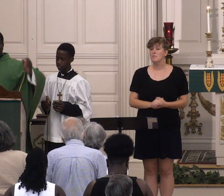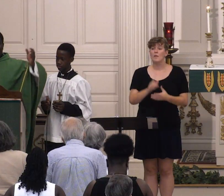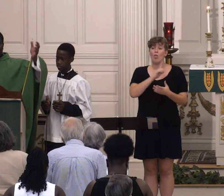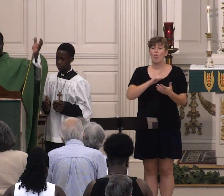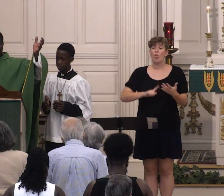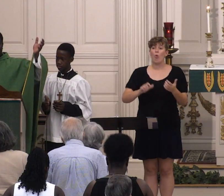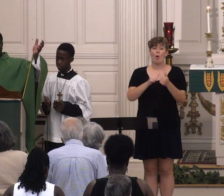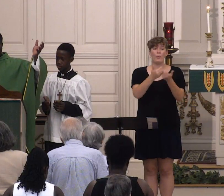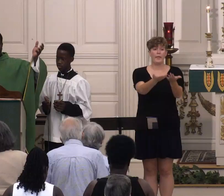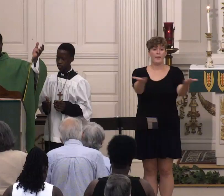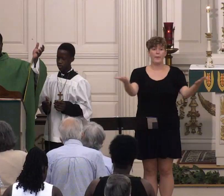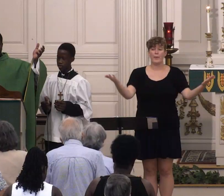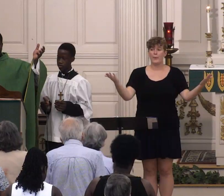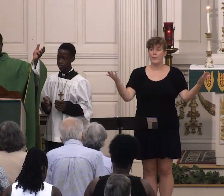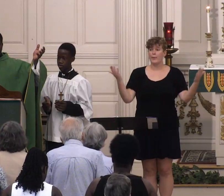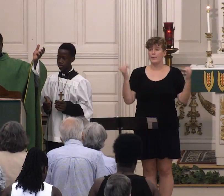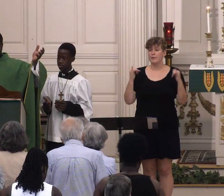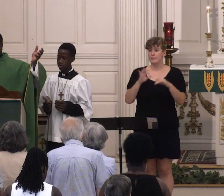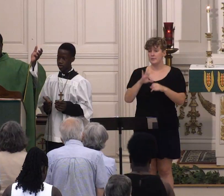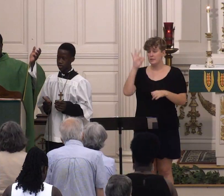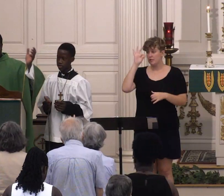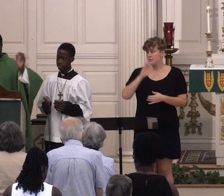The Lord be with you.